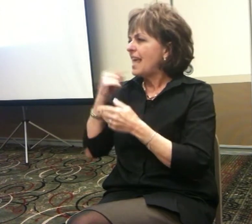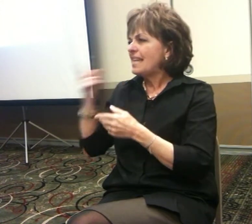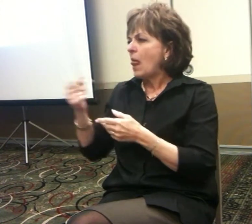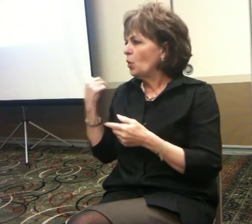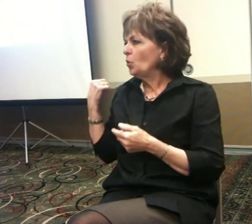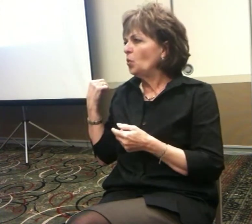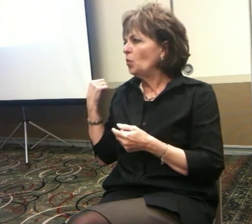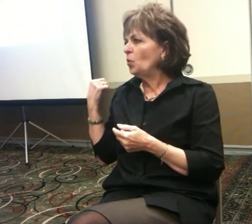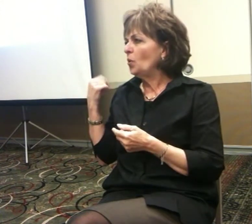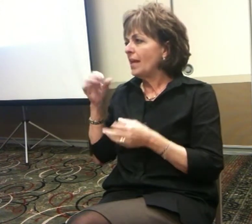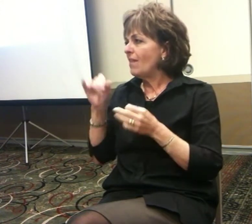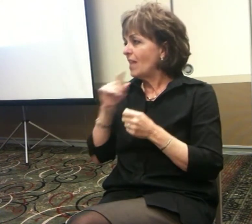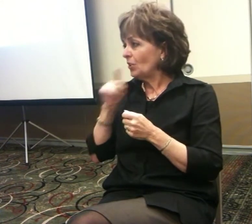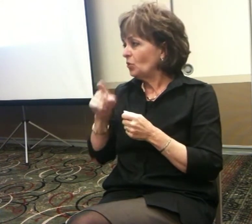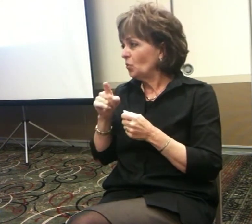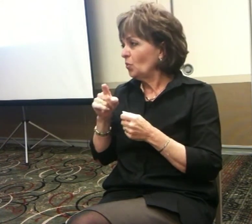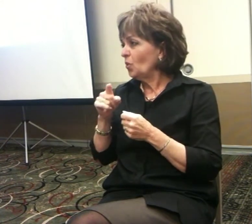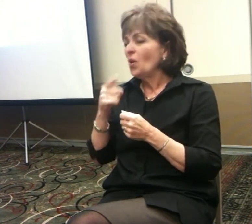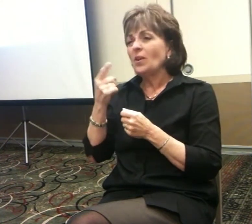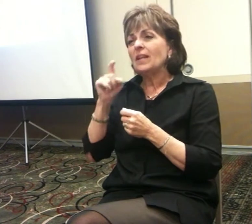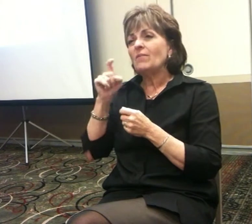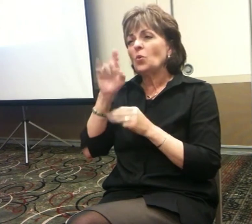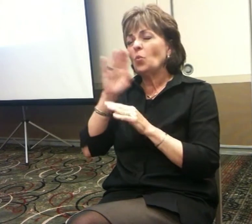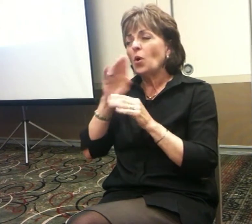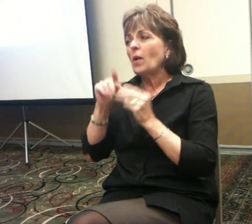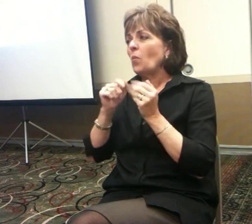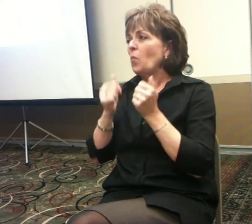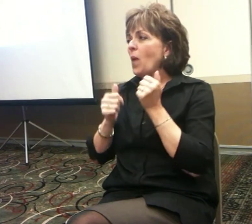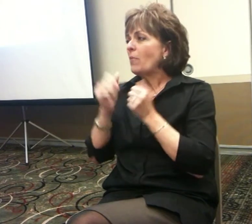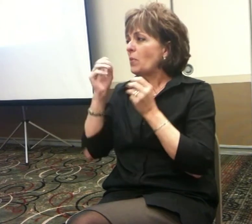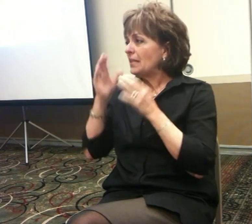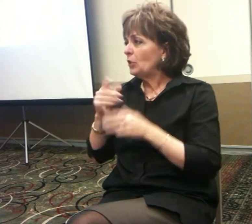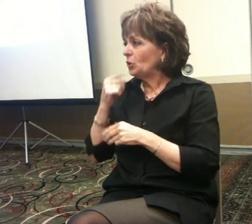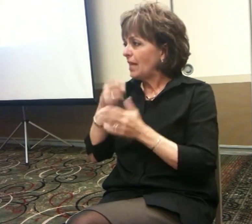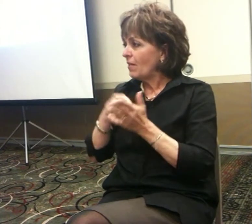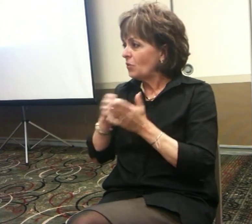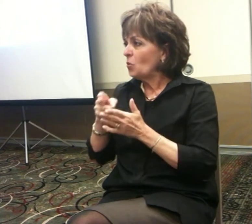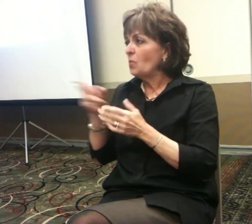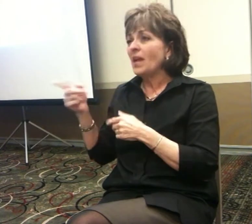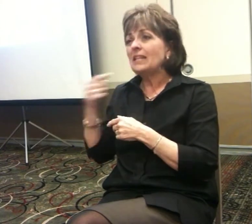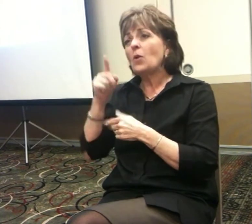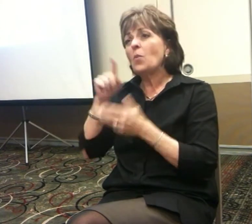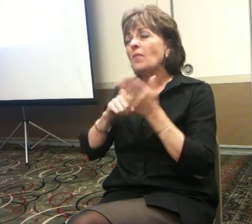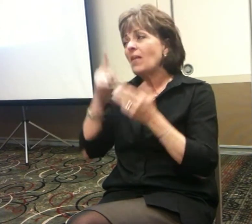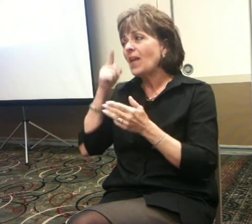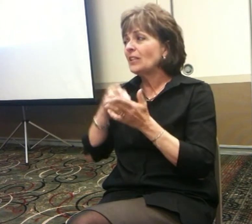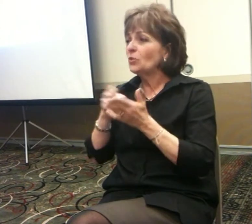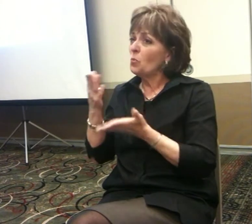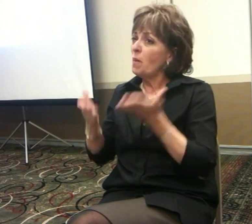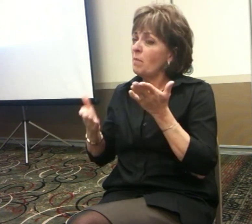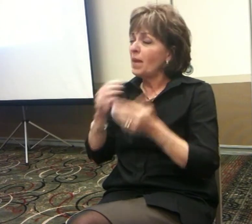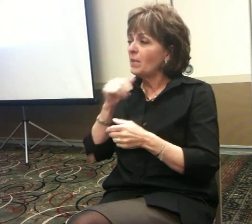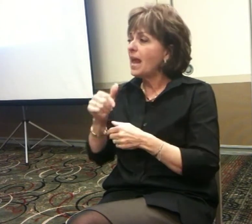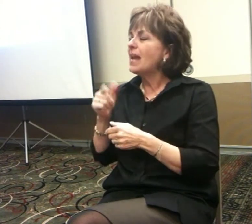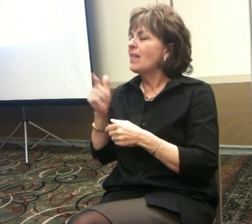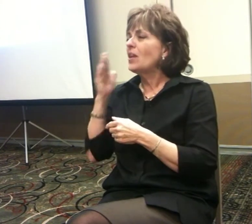If that's true. Again, you always have to worry about whether the teacher's telling you the truth. They're telling you what they think is the truth, but that may not be the truth. They know that it's going to usually be around an academic task,